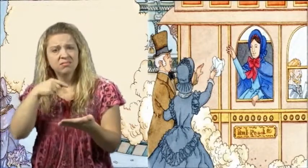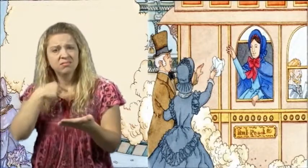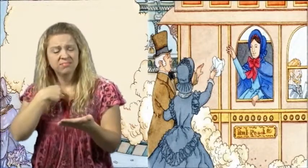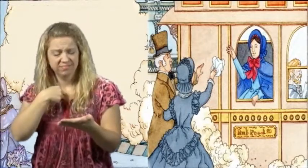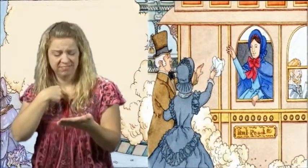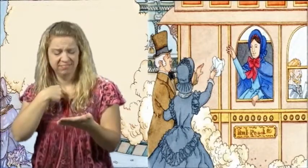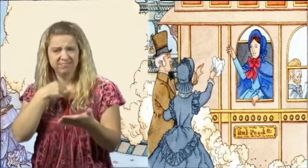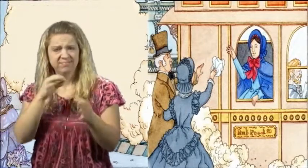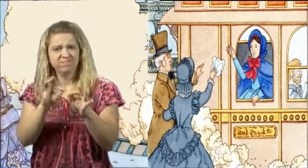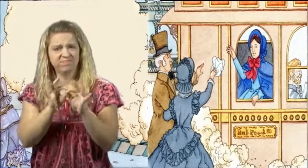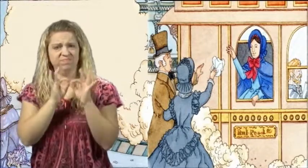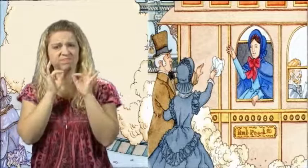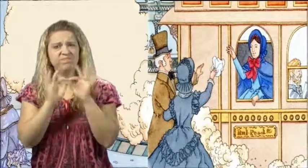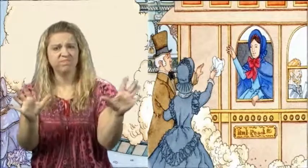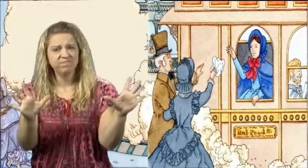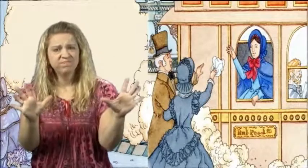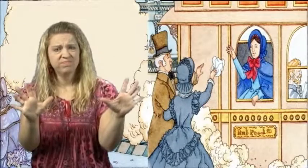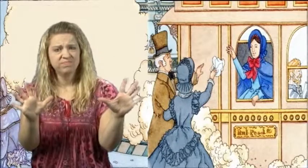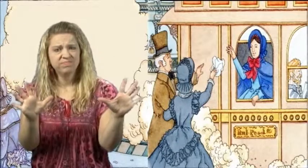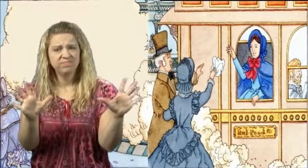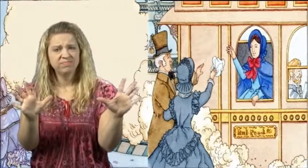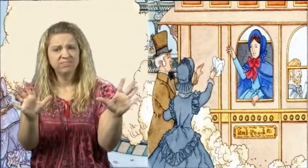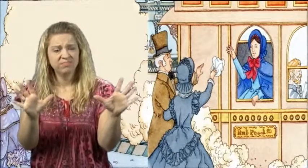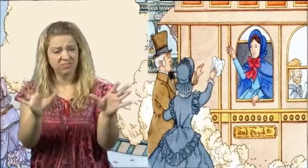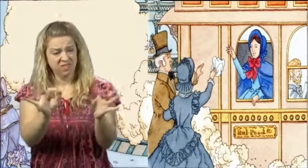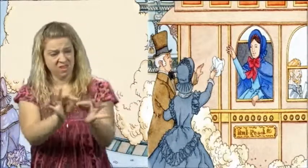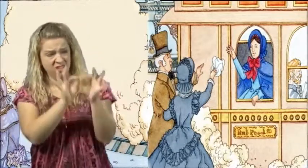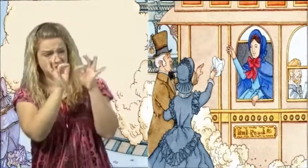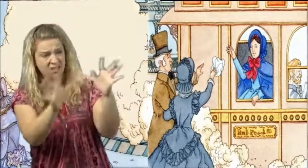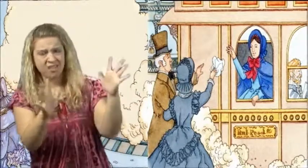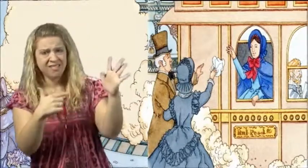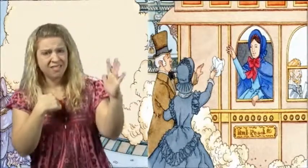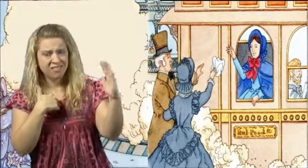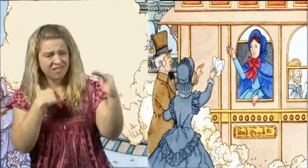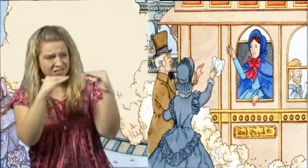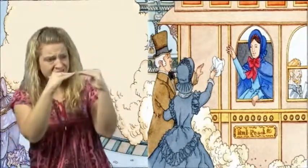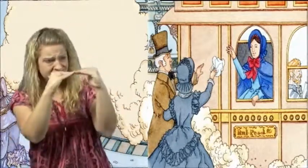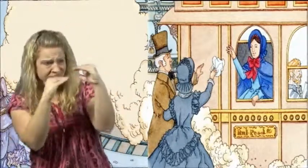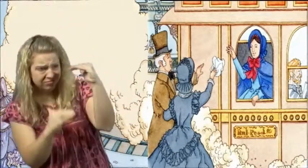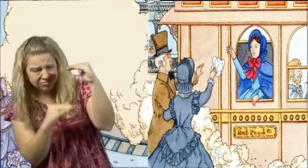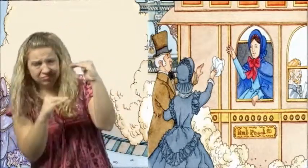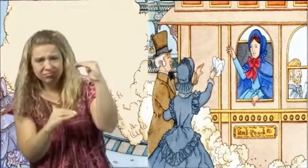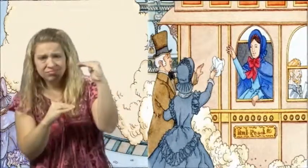"I am dust and nothing, worse than nothing.